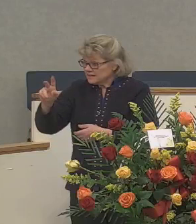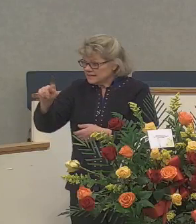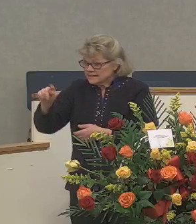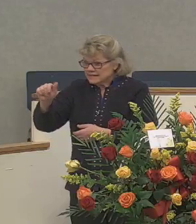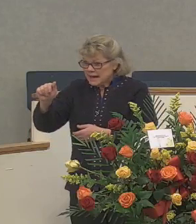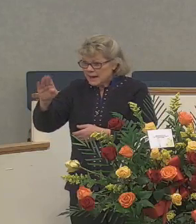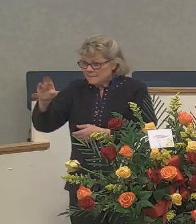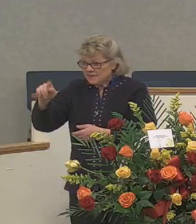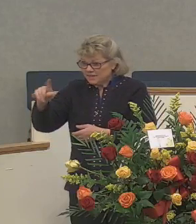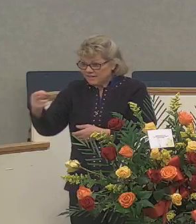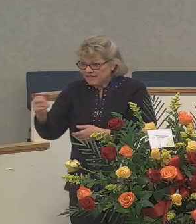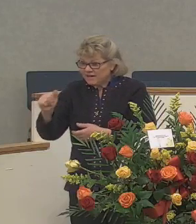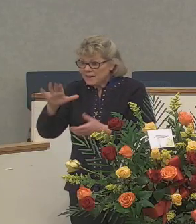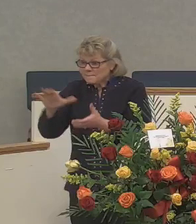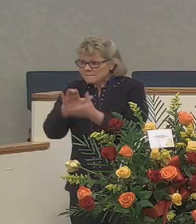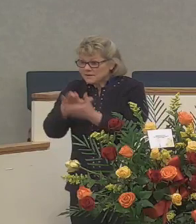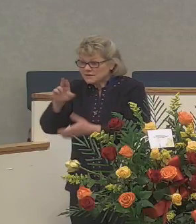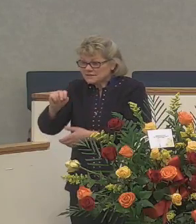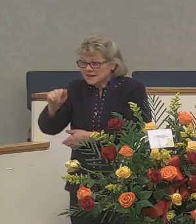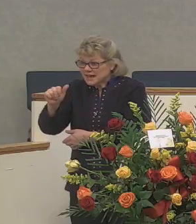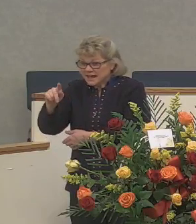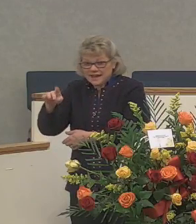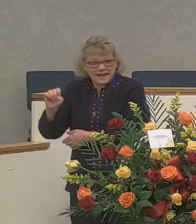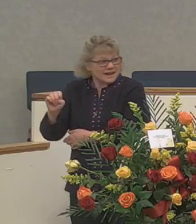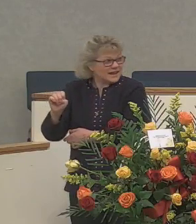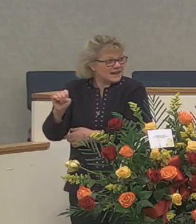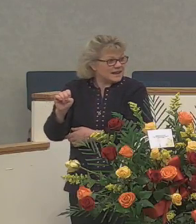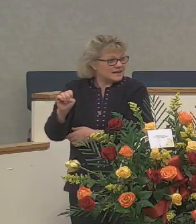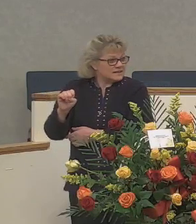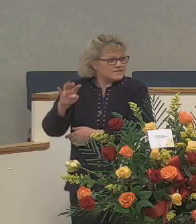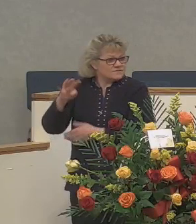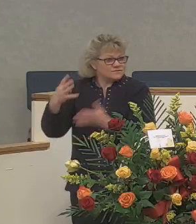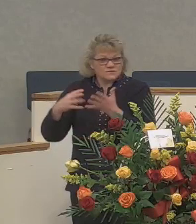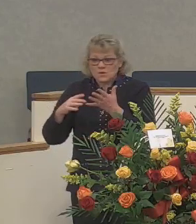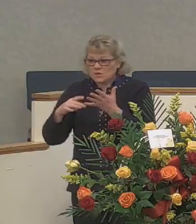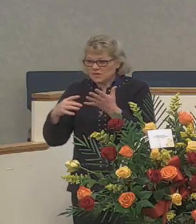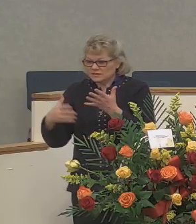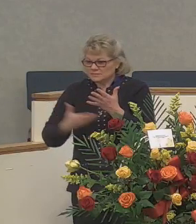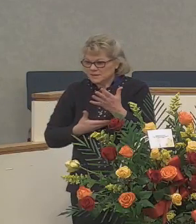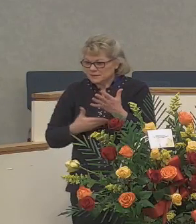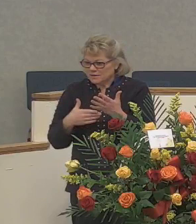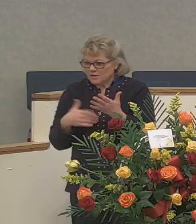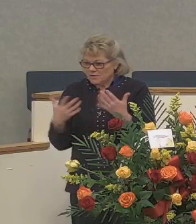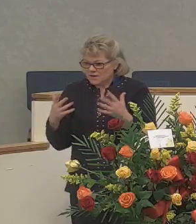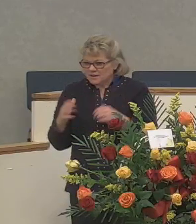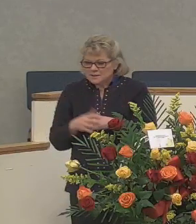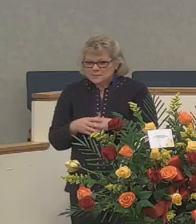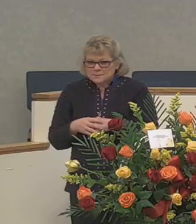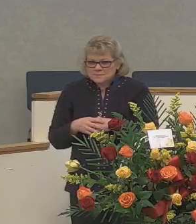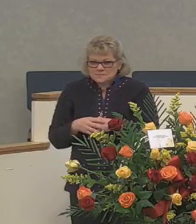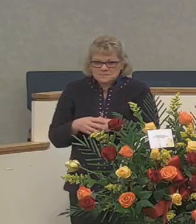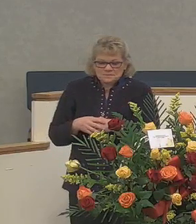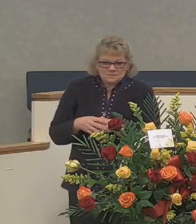Tabitha, married to Nate, going on their fourth child already. Wow.